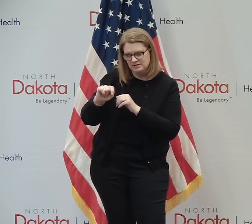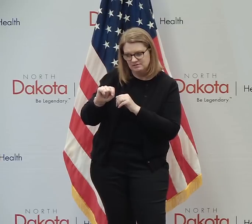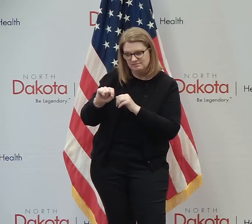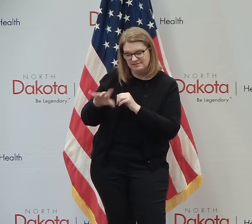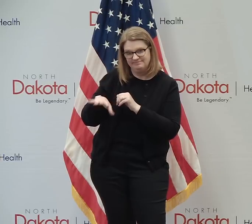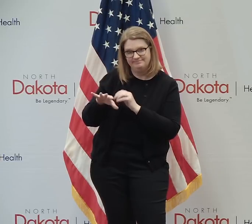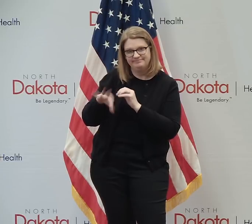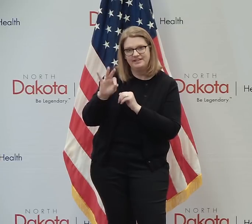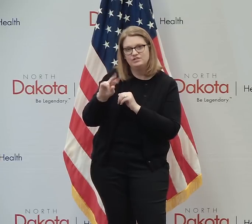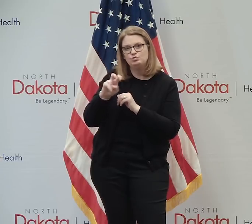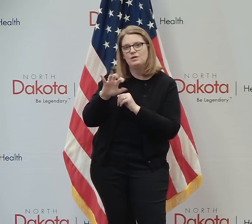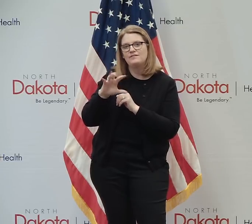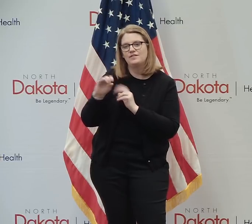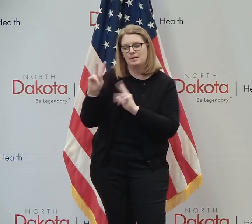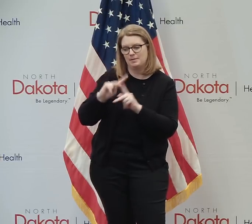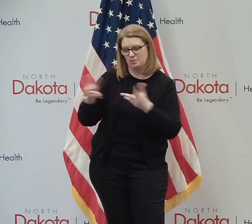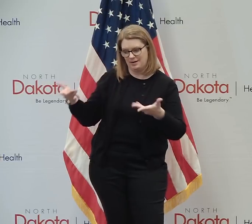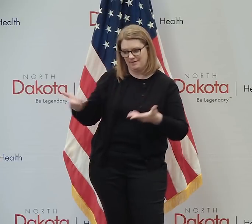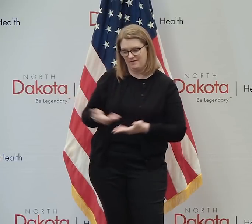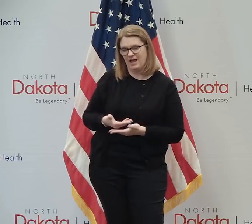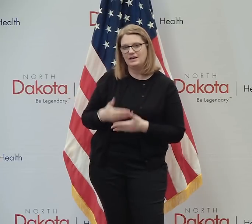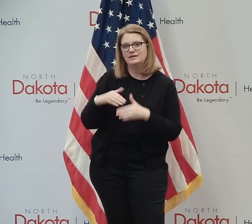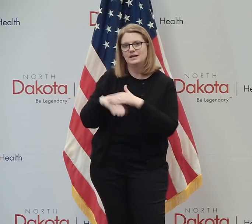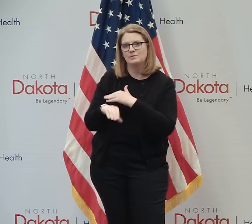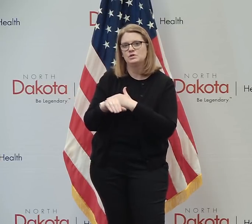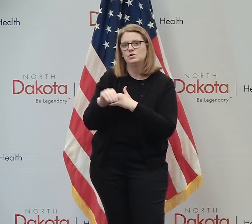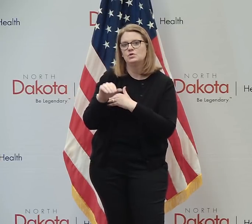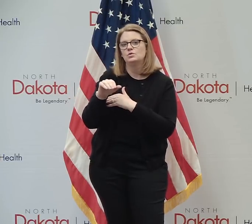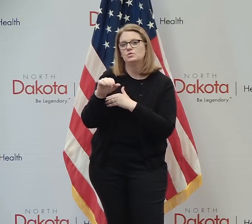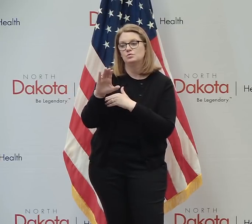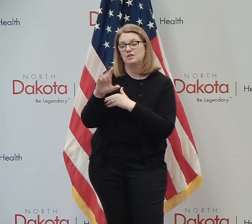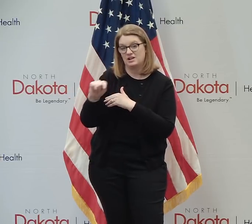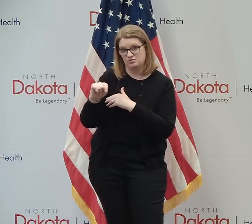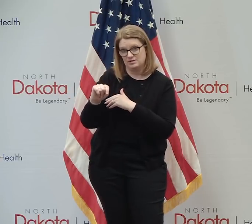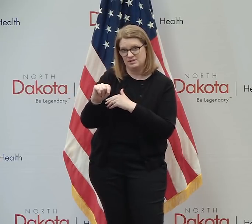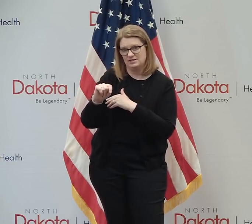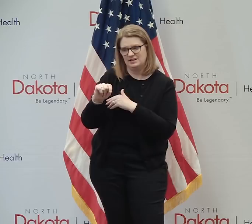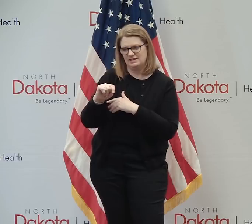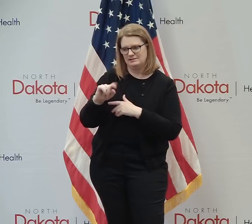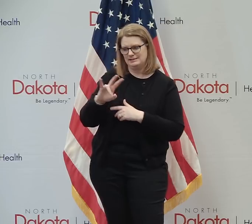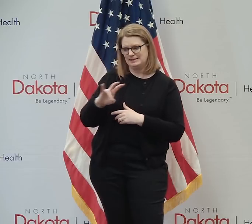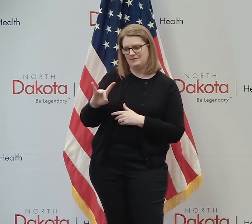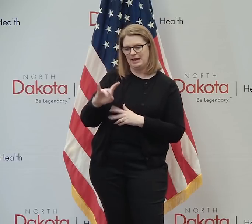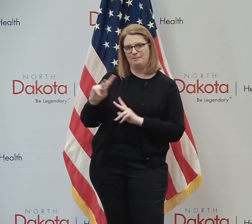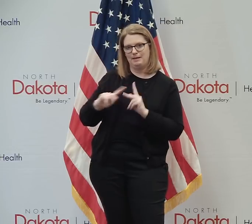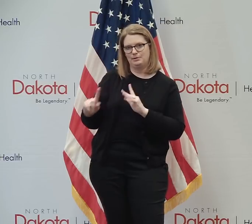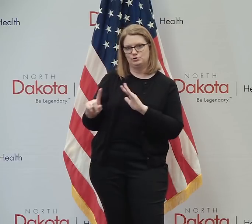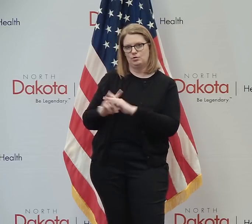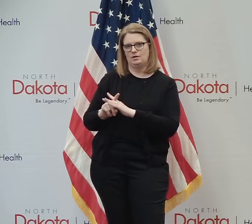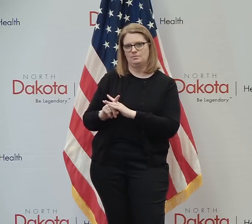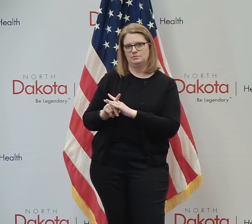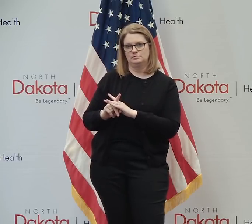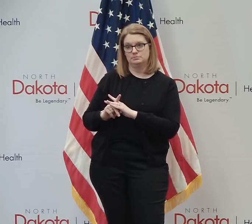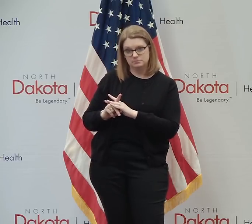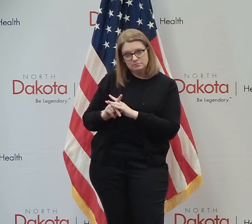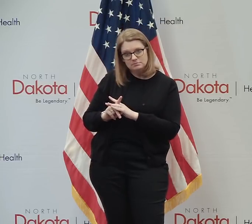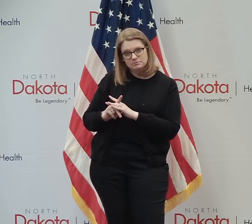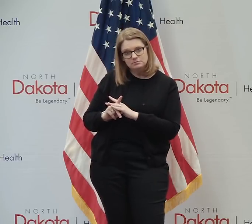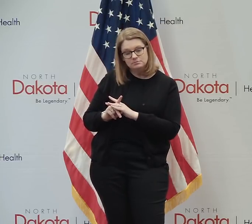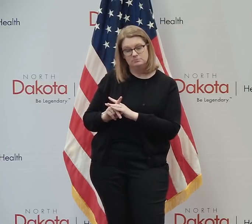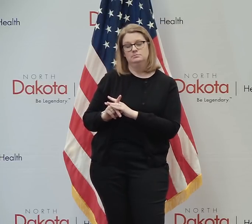250 people that were invited to come and do contact tracing, and I think we had 78 people show up. And so then that meant that there